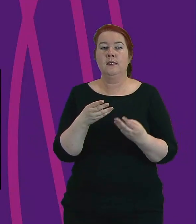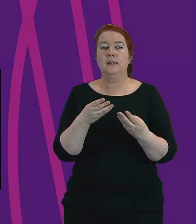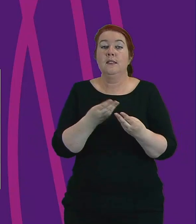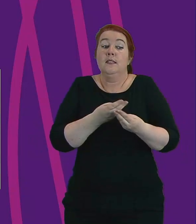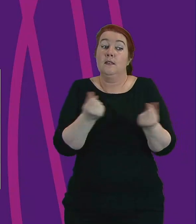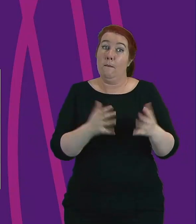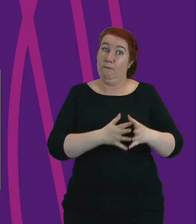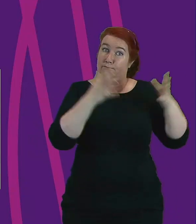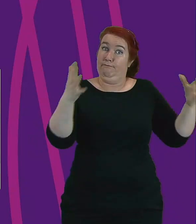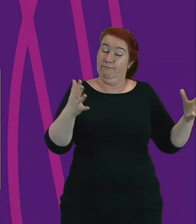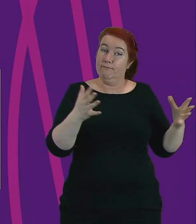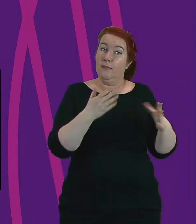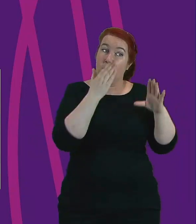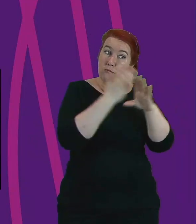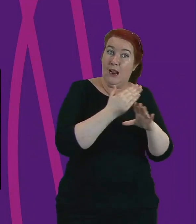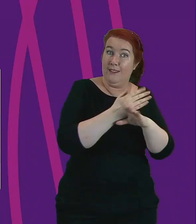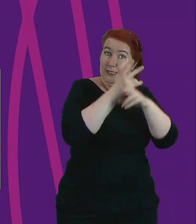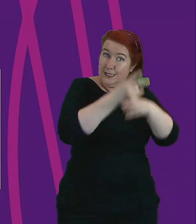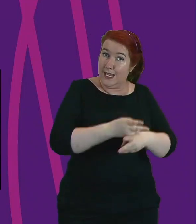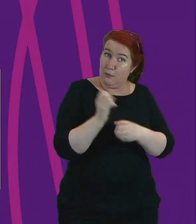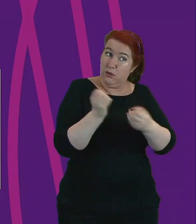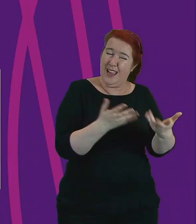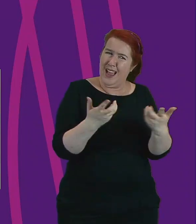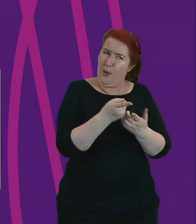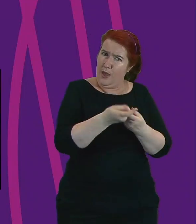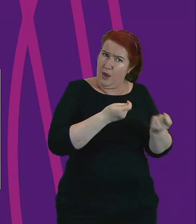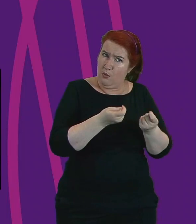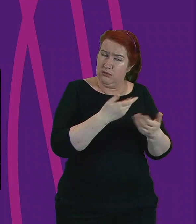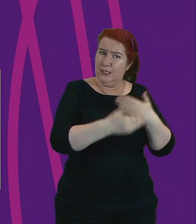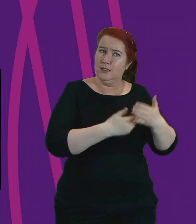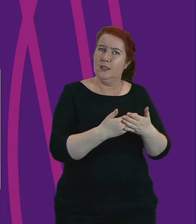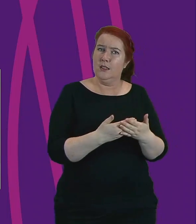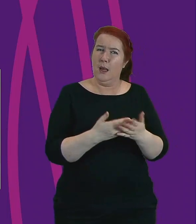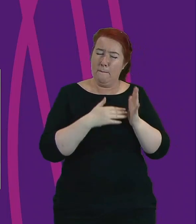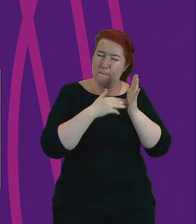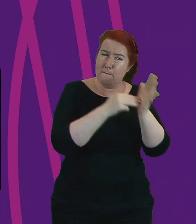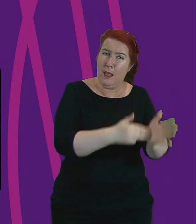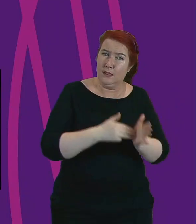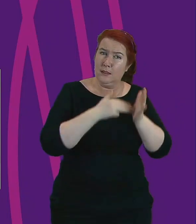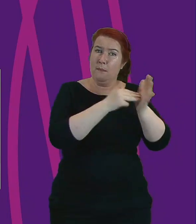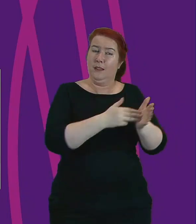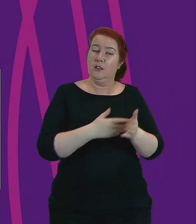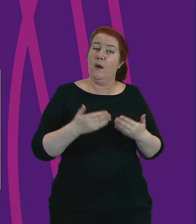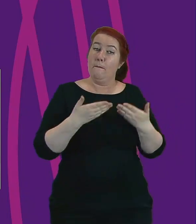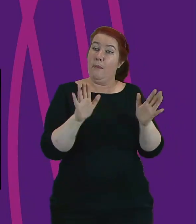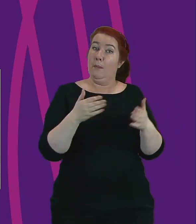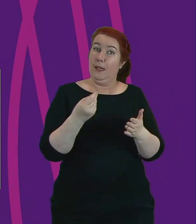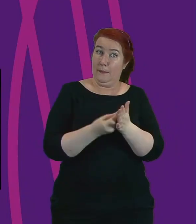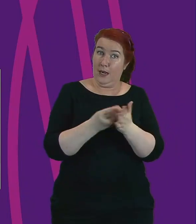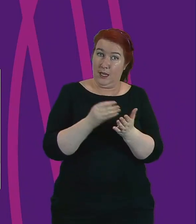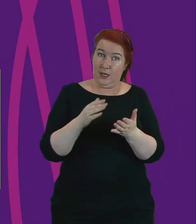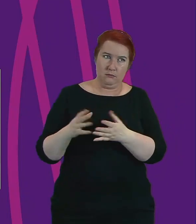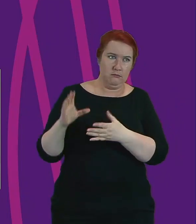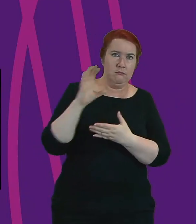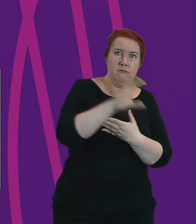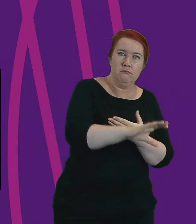private care providers operate, is that millions of pounds of public money is taken from the care sector into the financial